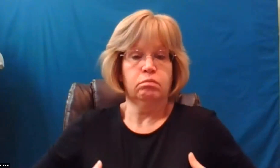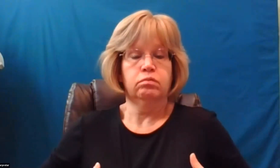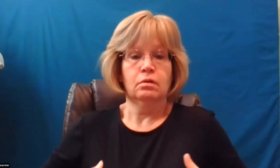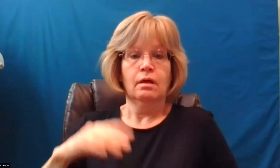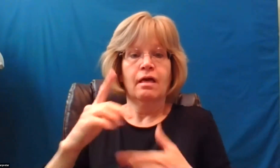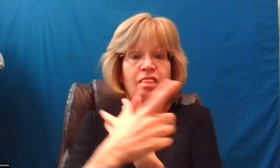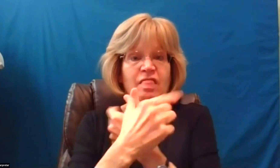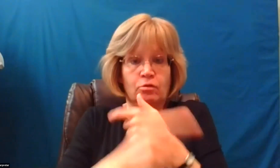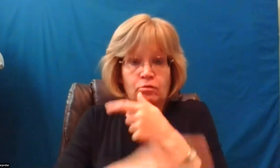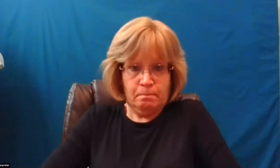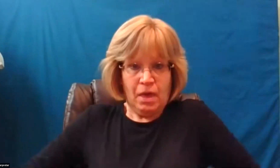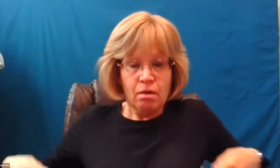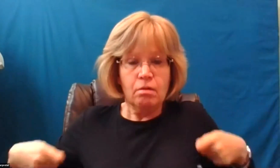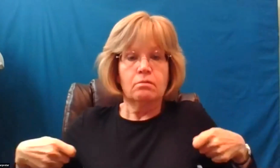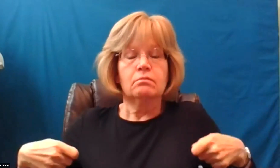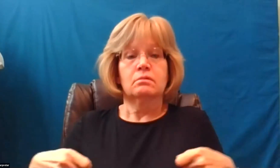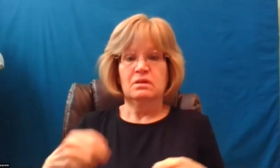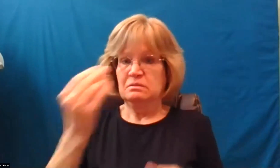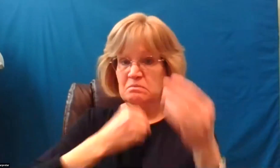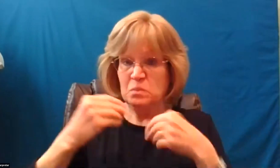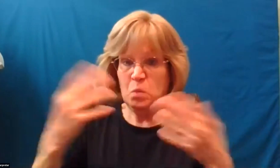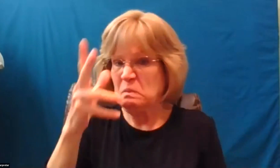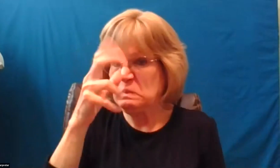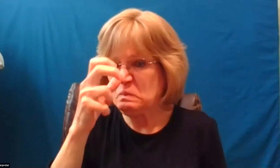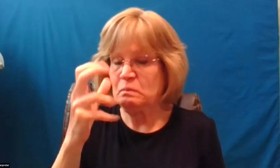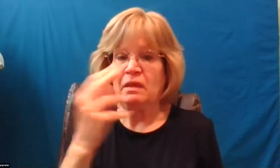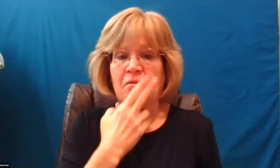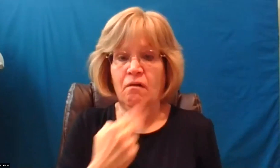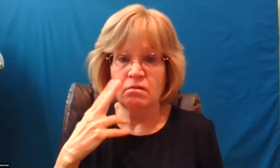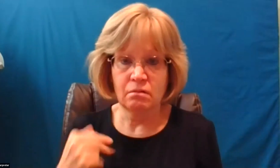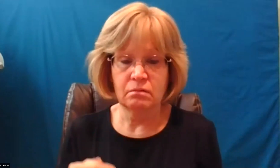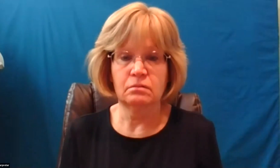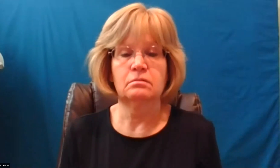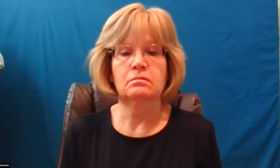he ate locusts and wild honey. He